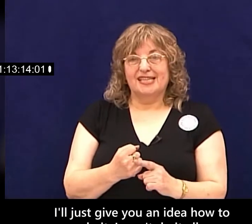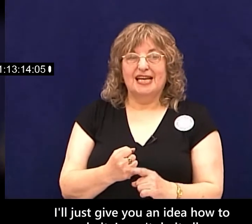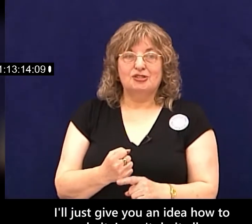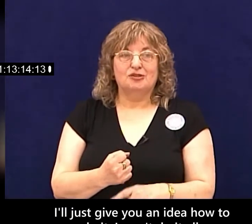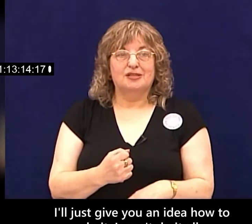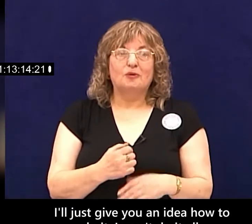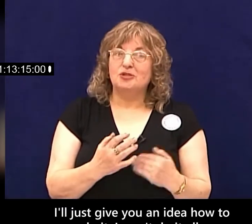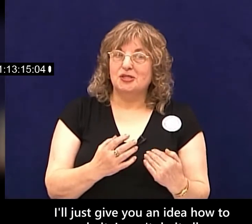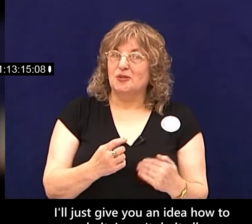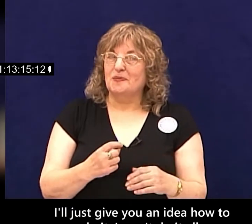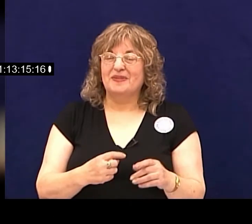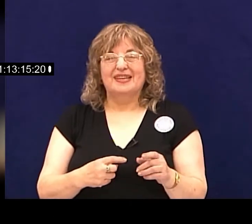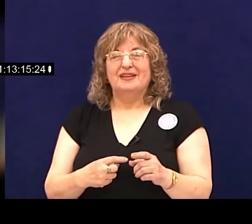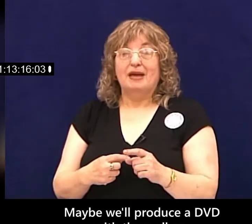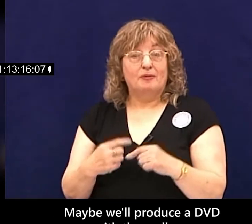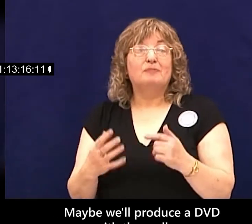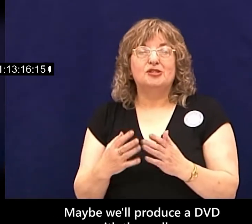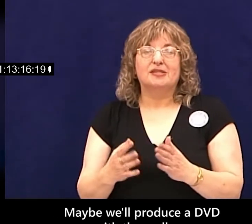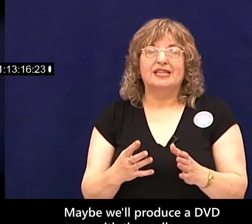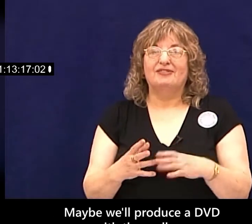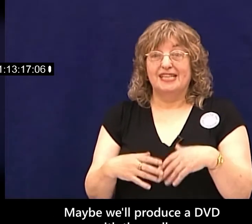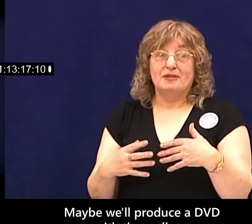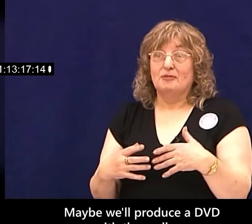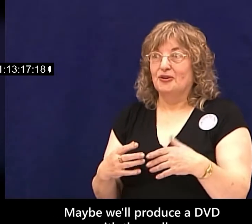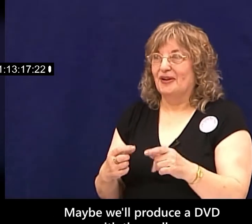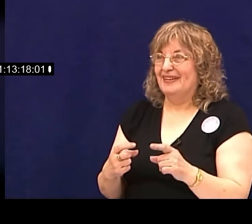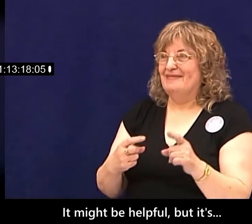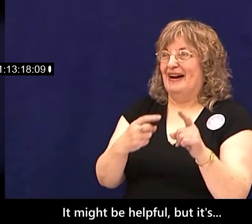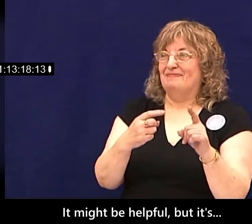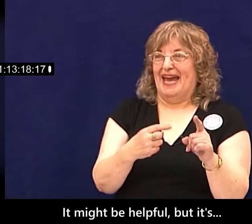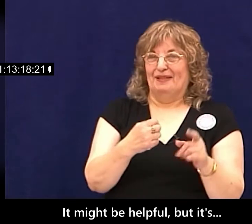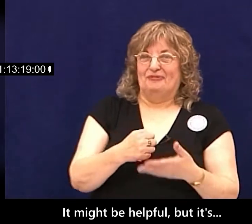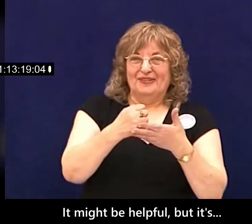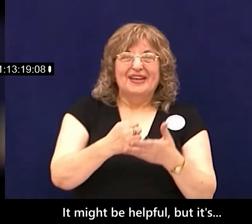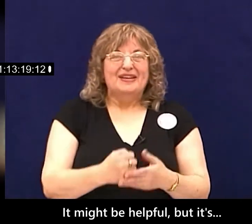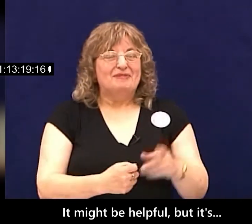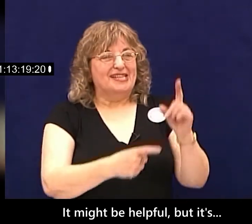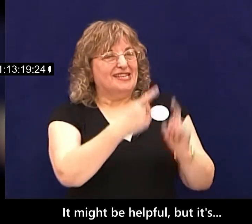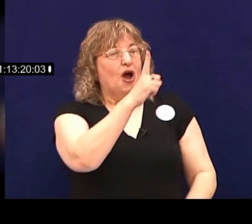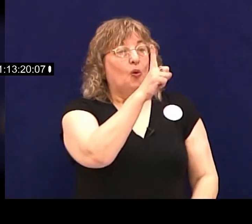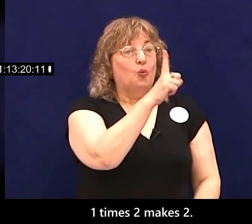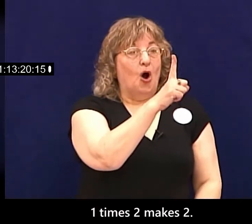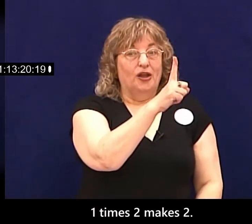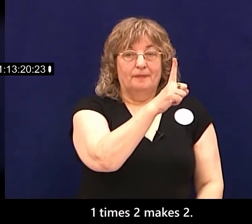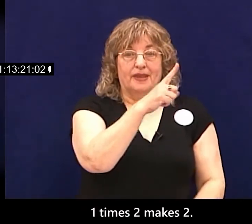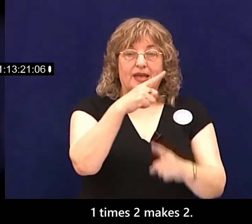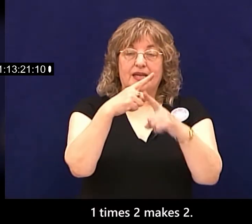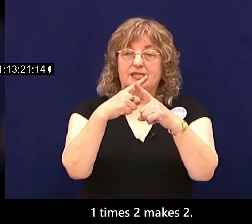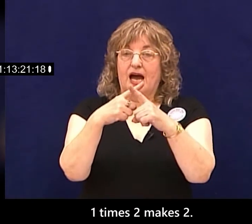how to do it. I won't do it all. Maybe we'll produce a DVD with them all on. Might be helpful. But it's 1